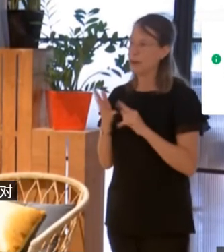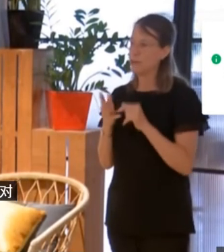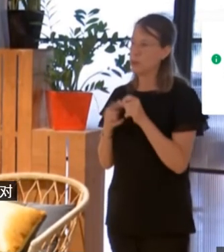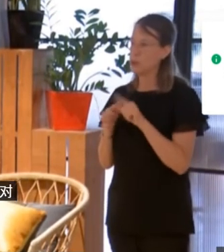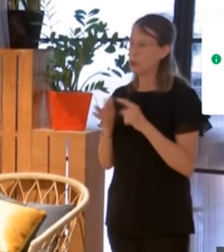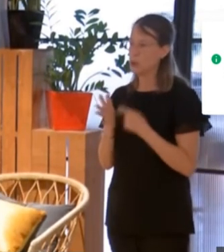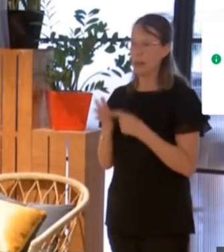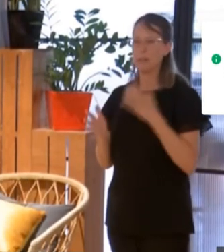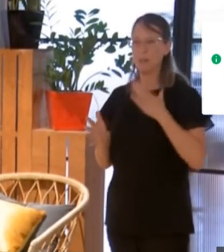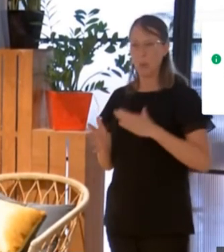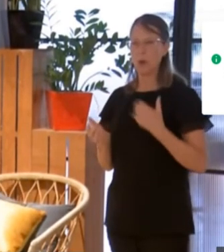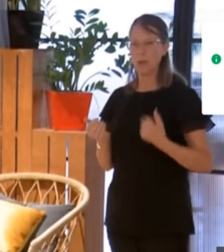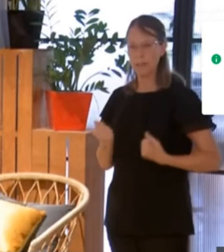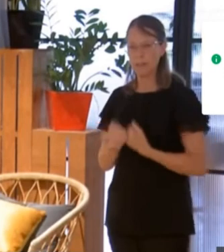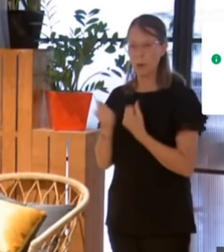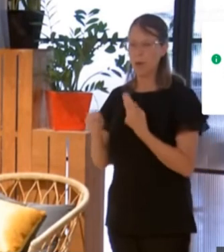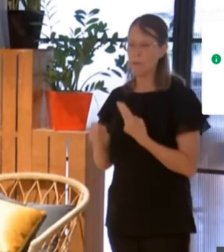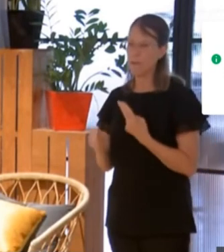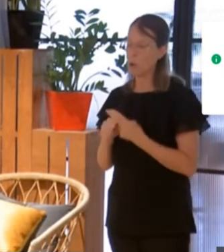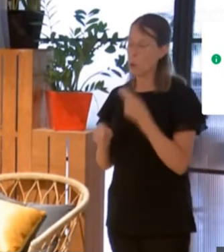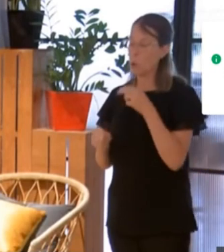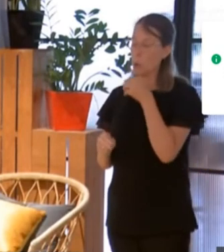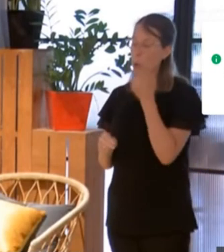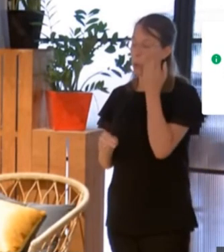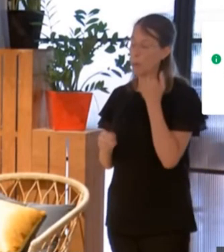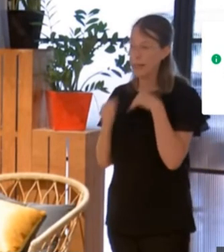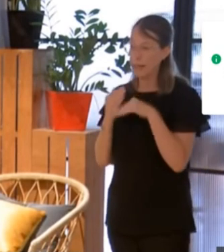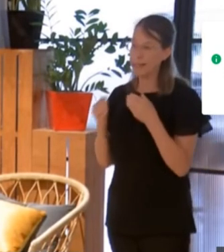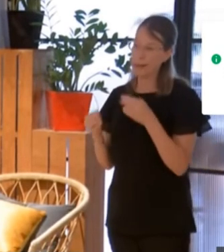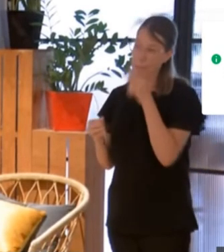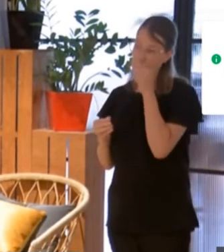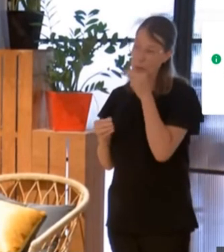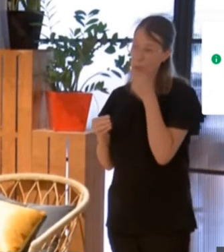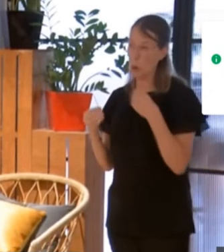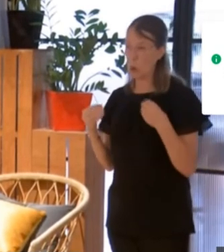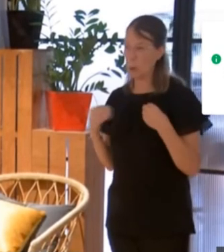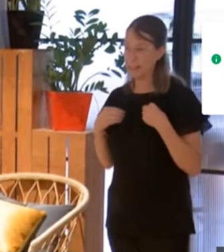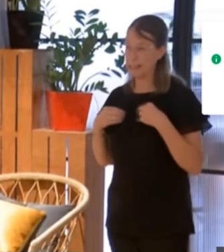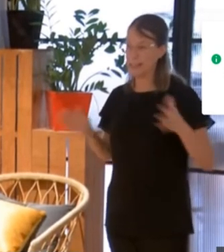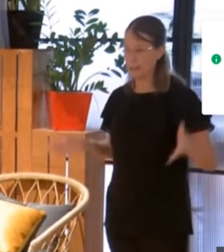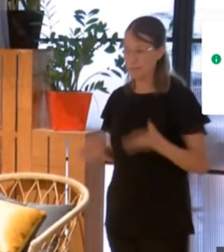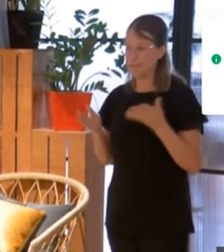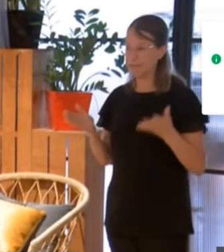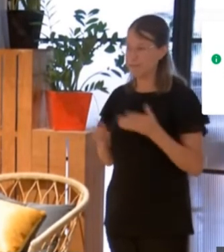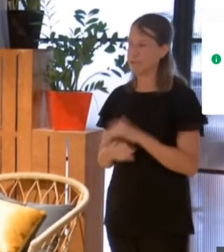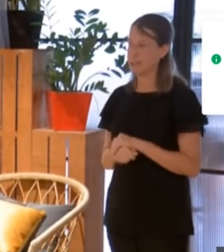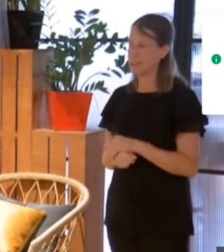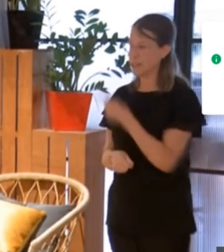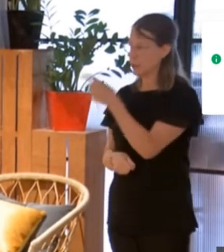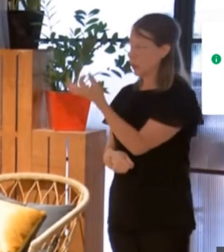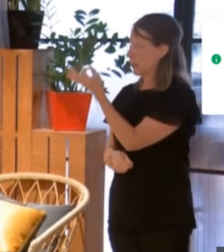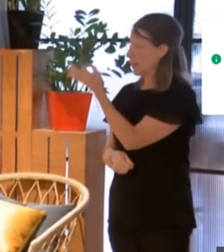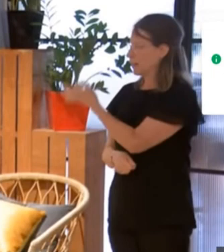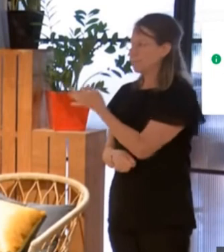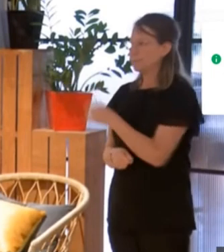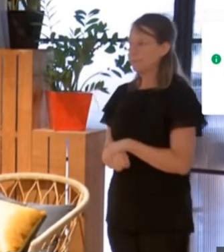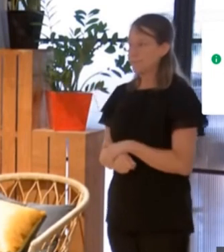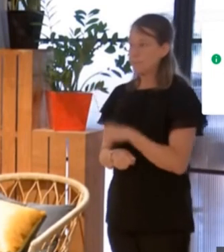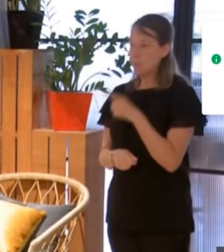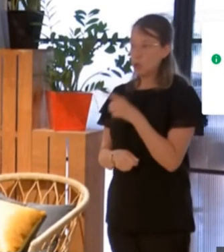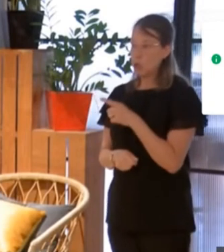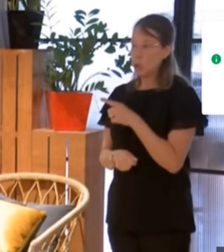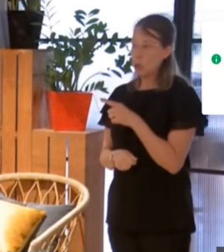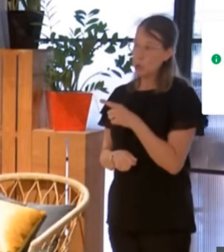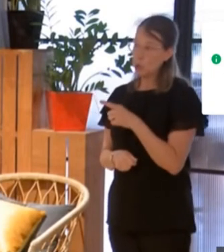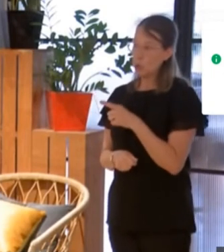kind of small women in small business who are driving revolution in the way we think about women in the economy. And Sam, would you be advising, do you support